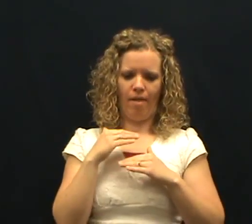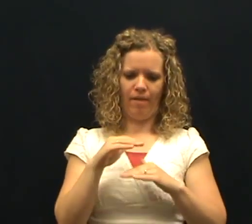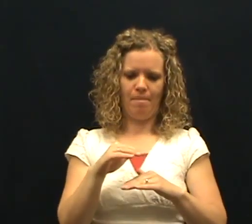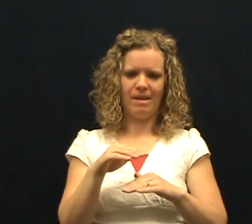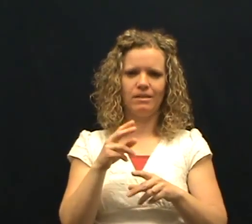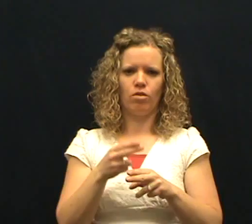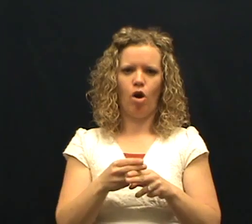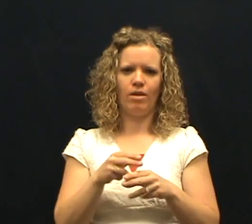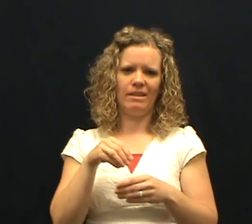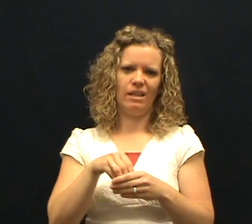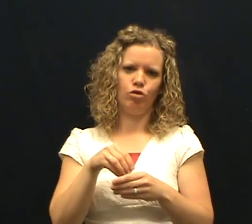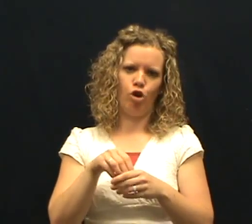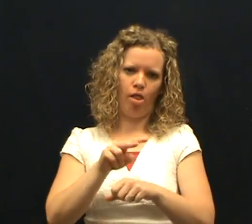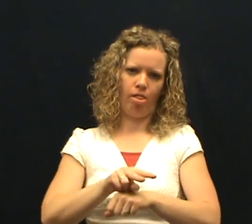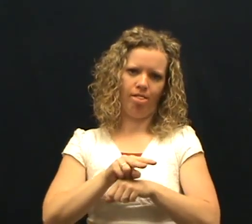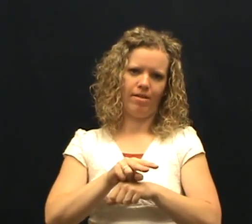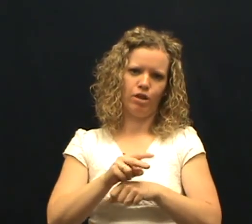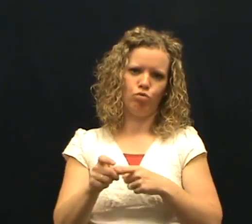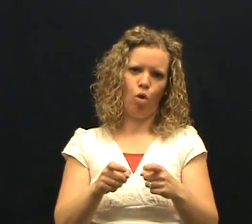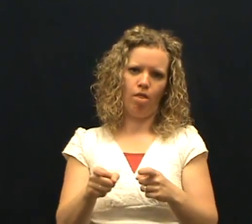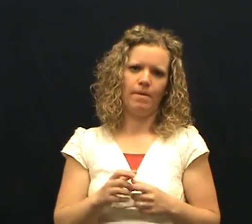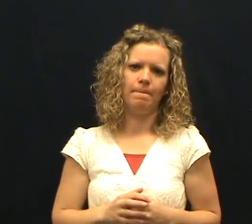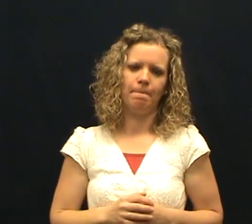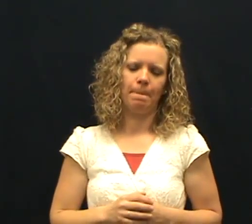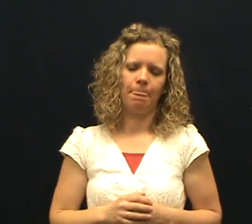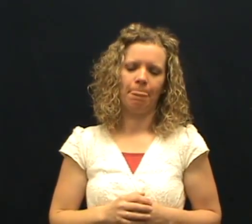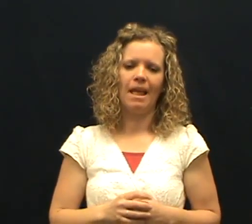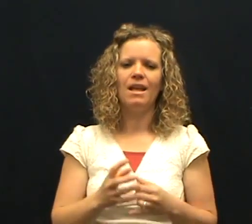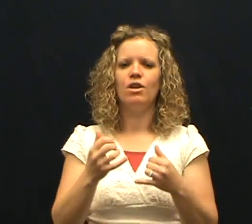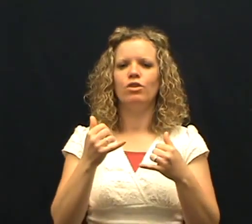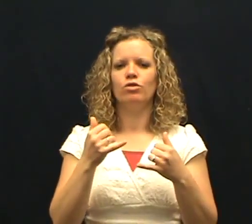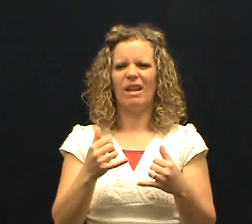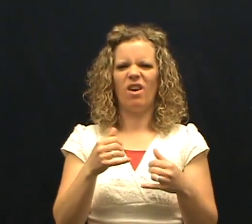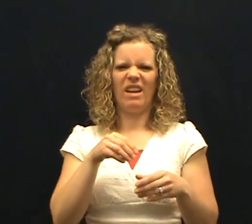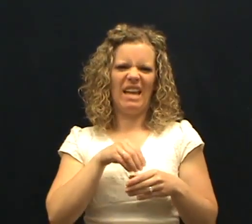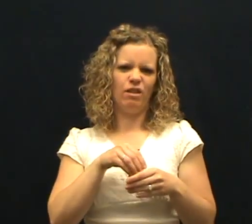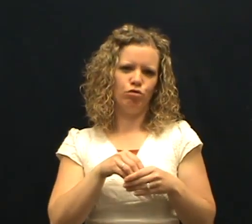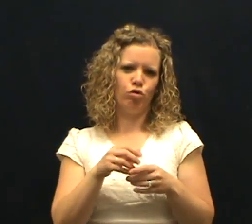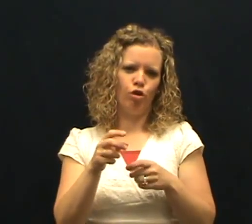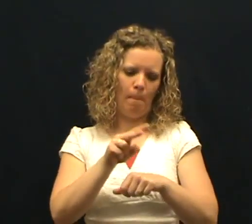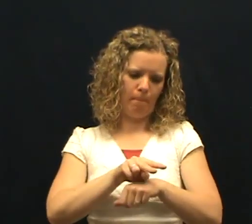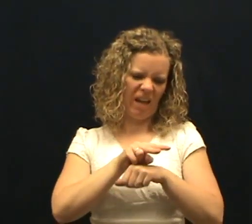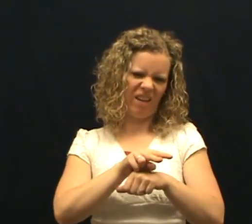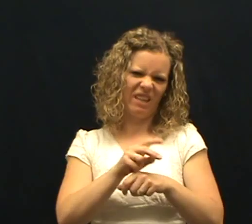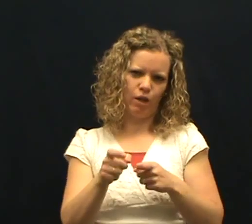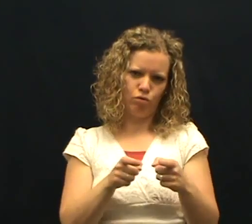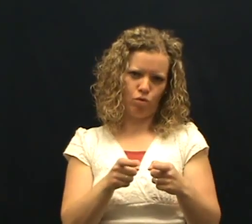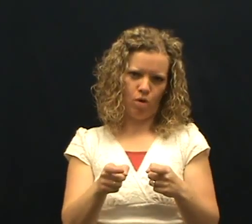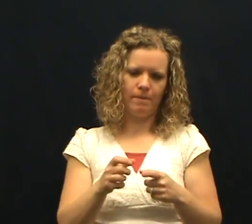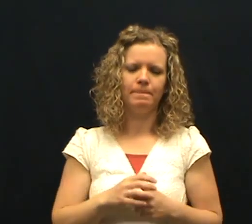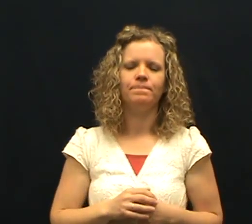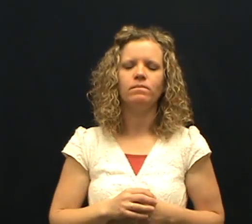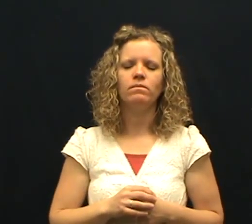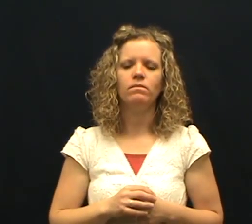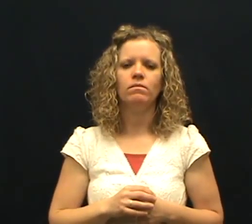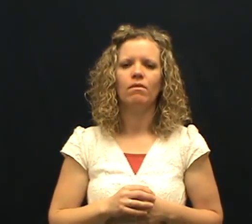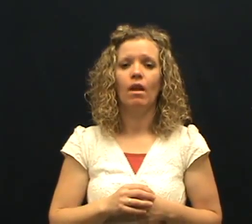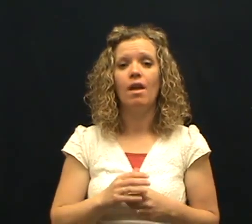control. So let's take a look at this thing we call internal control. As part of operating